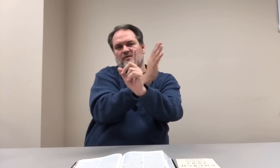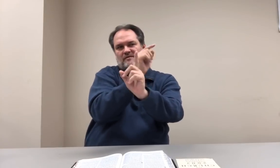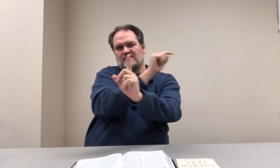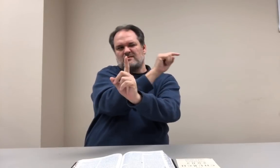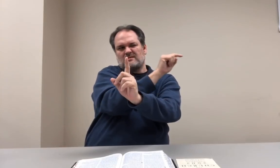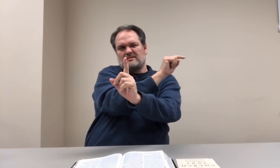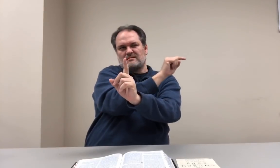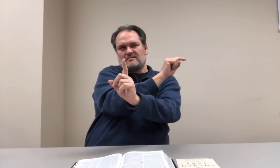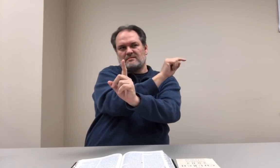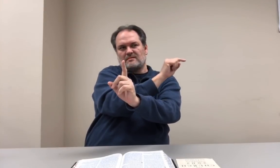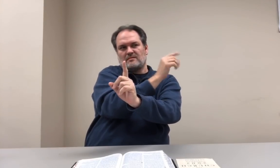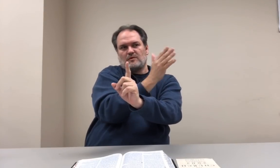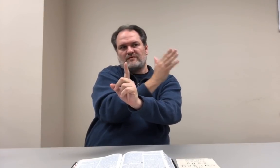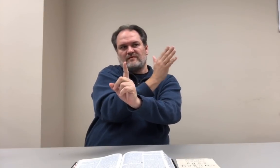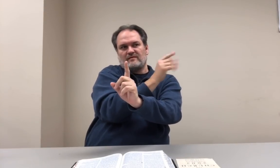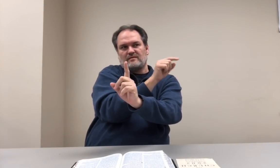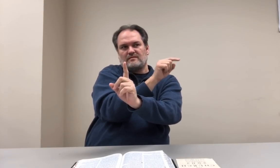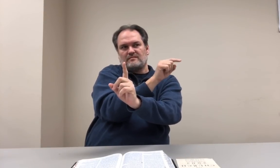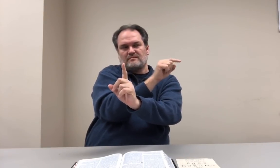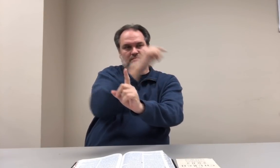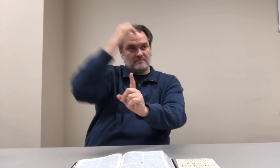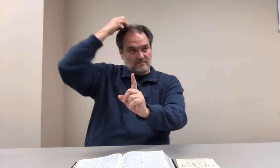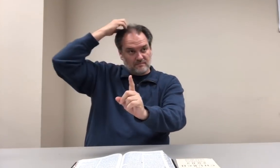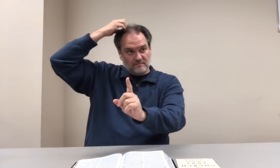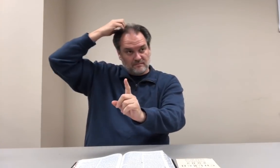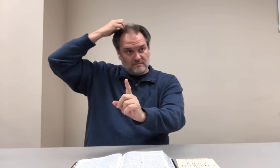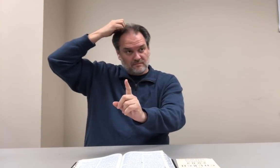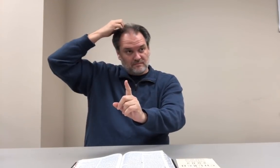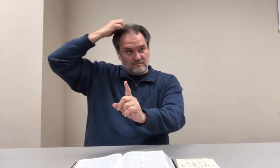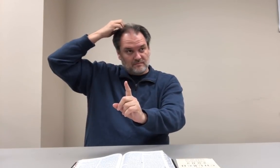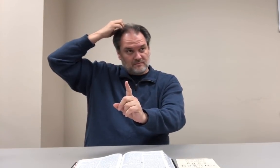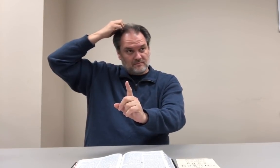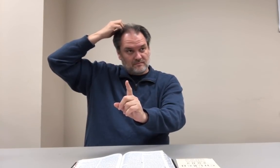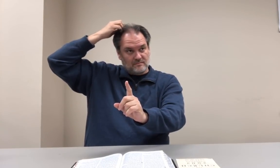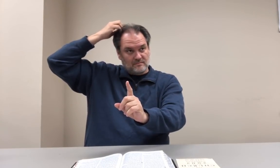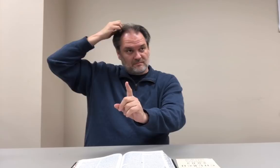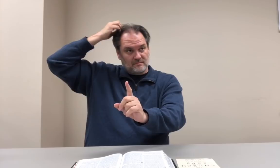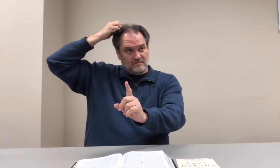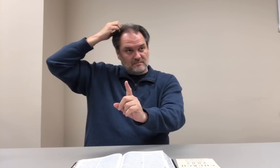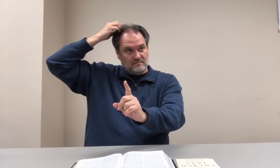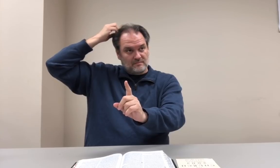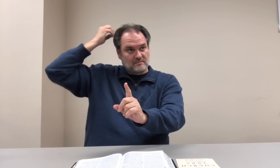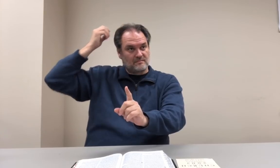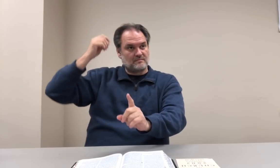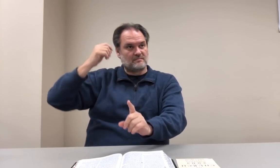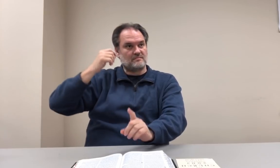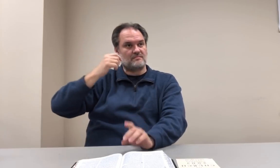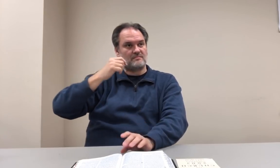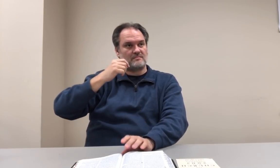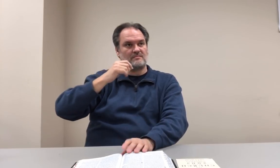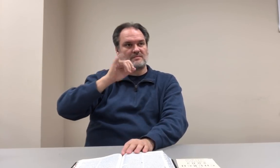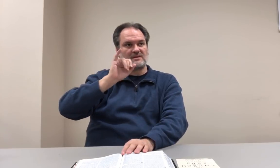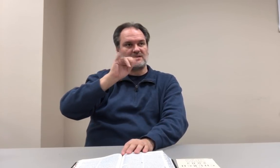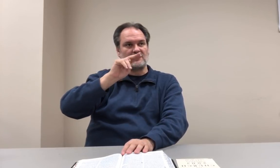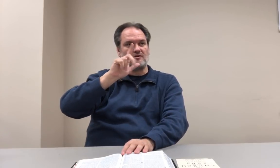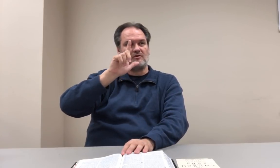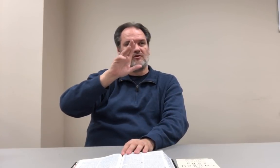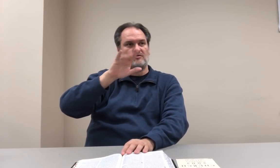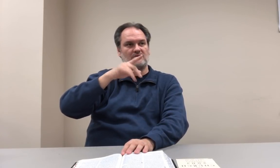a consistent view of Scripture. Interesting, but I will read that. This is Article 1 of the Belgian Confession. It says,